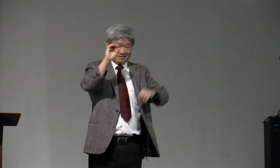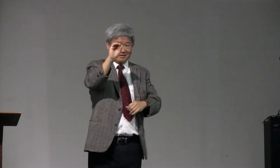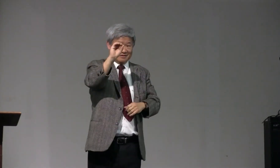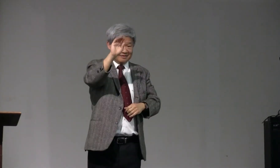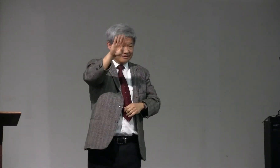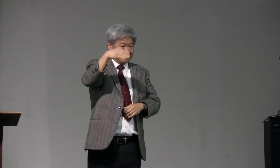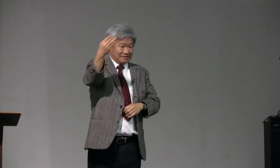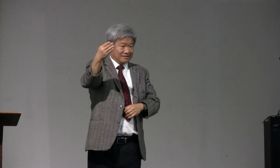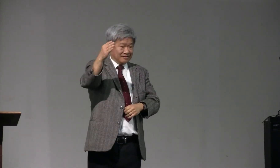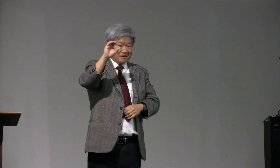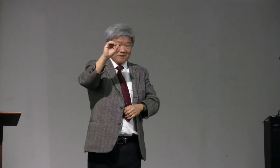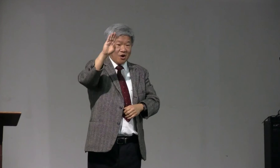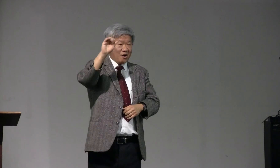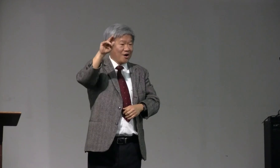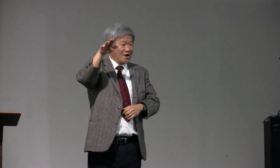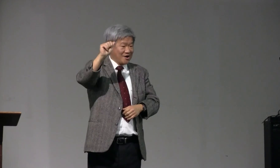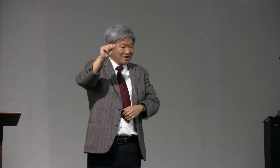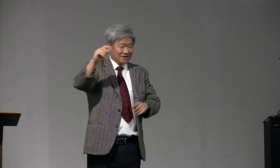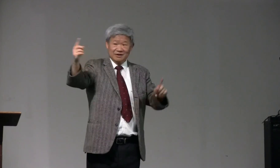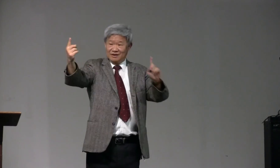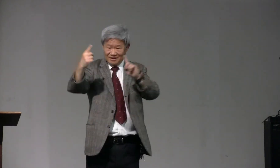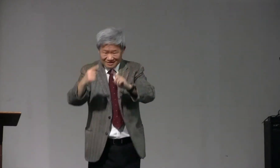He went to Washington, D.C. and met President Obama.